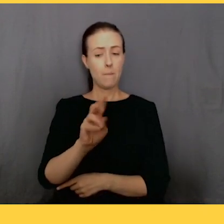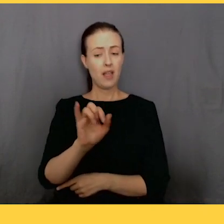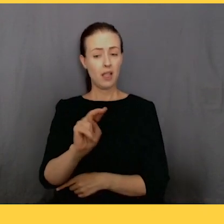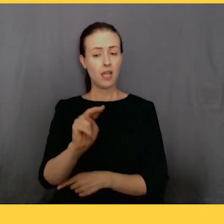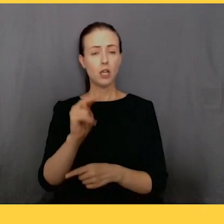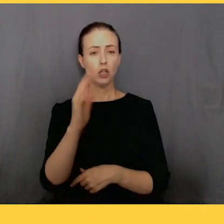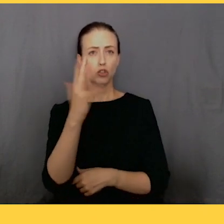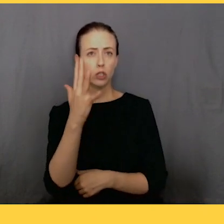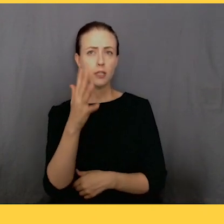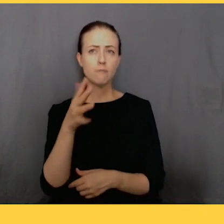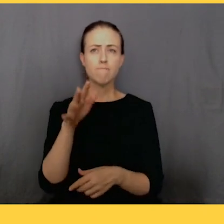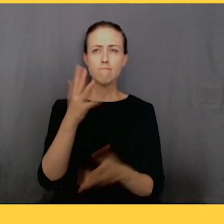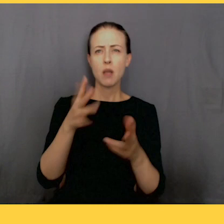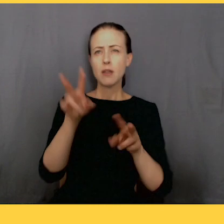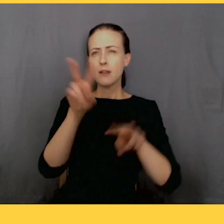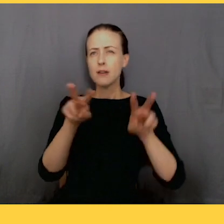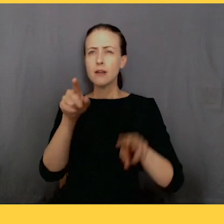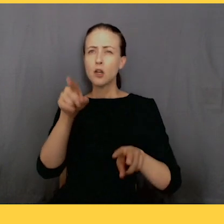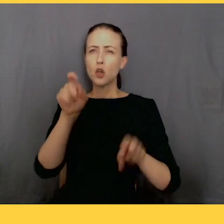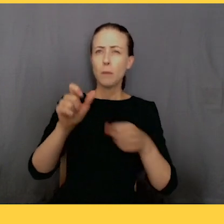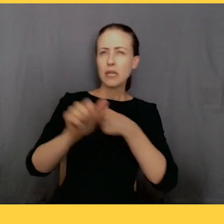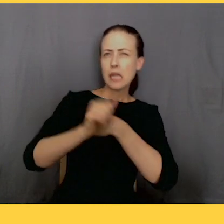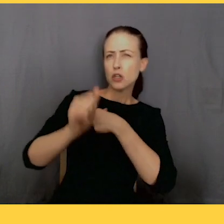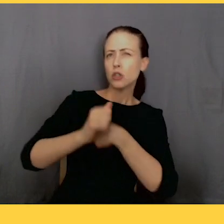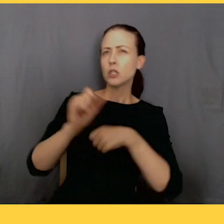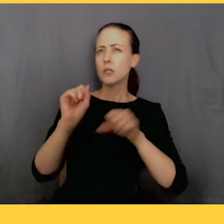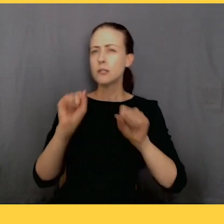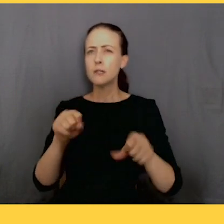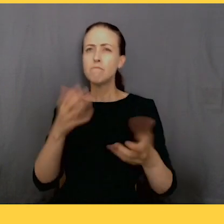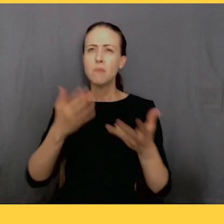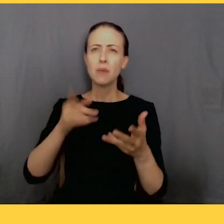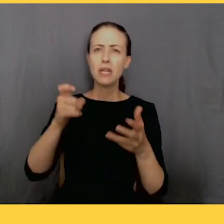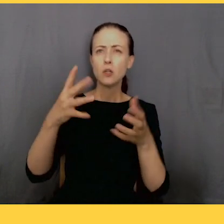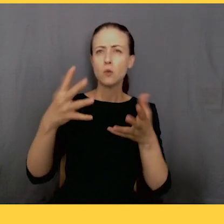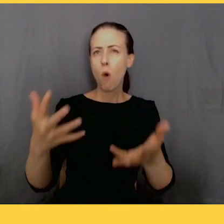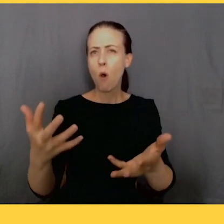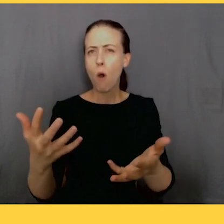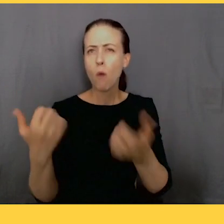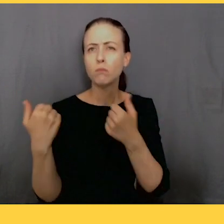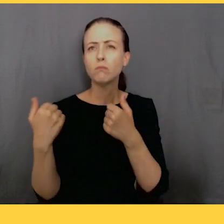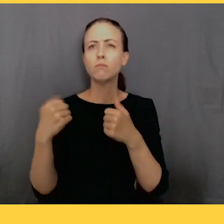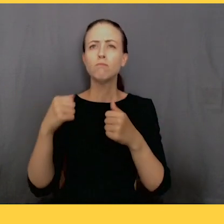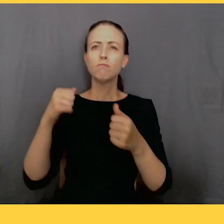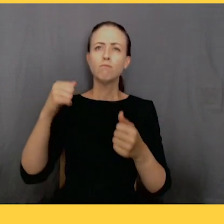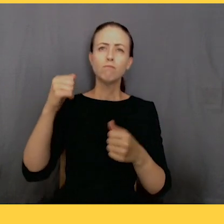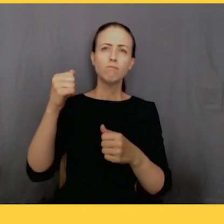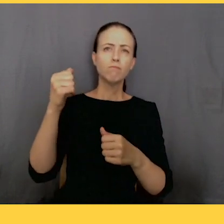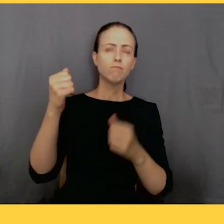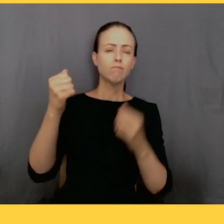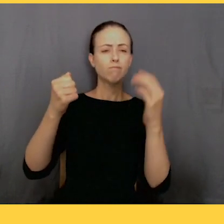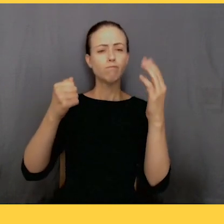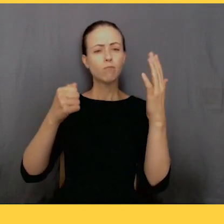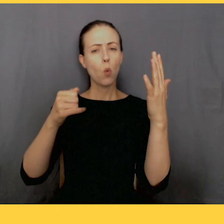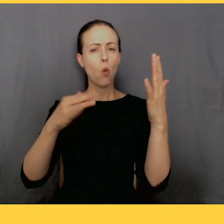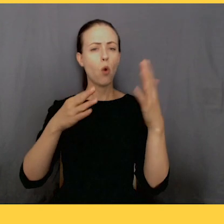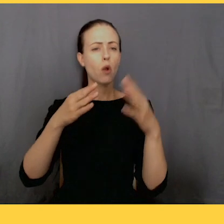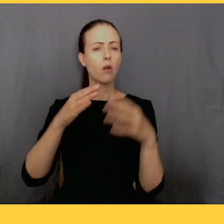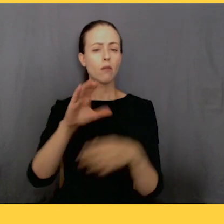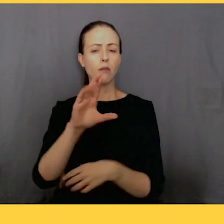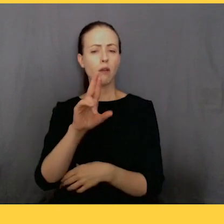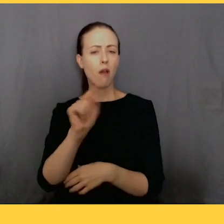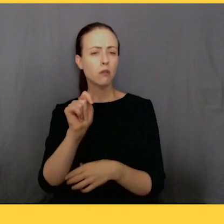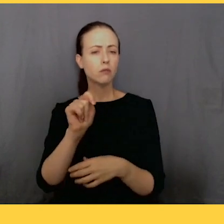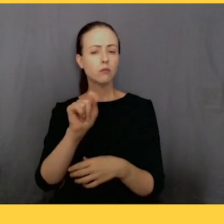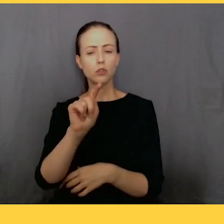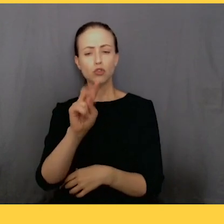if they could pose a hazard by making contact with our power lines. About half of those, 500,000 or so,